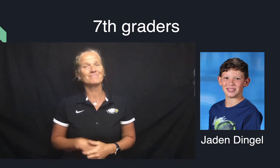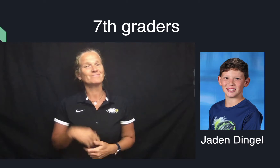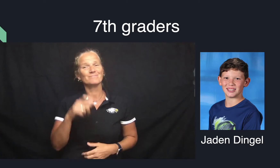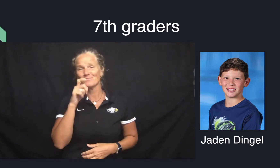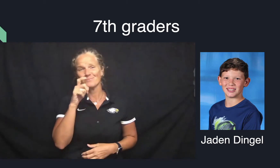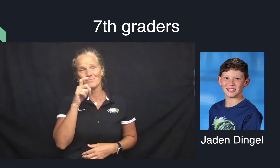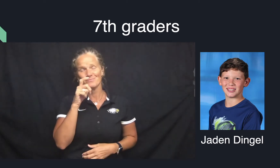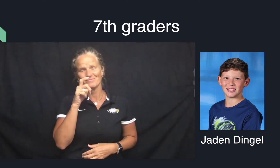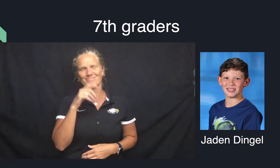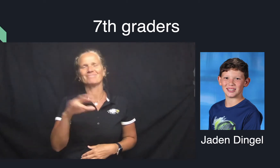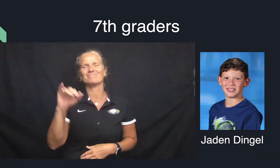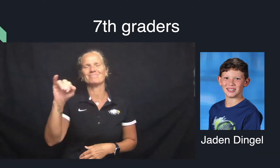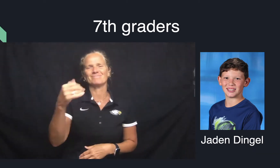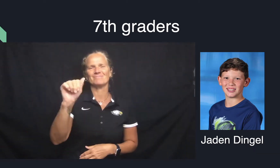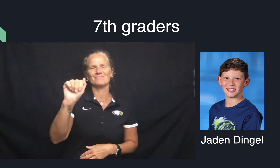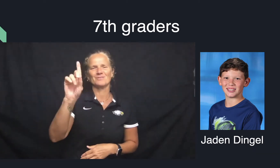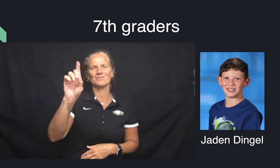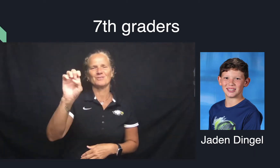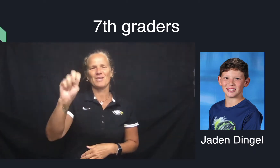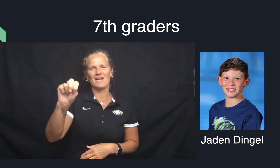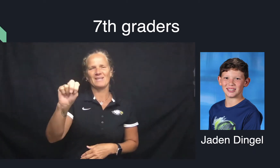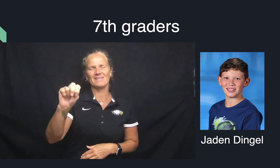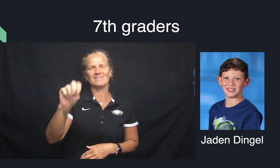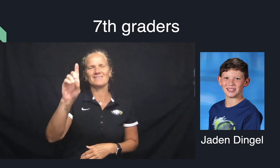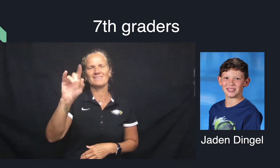this student. Who?